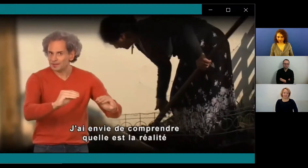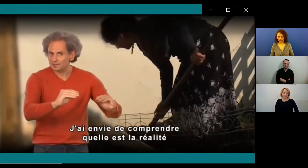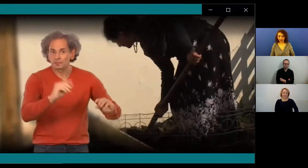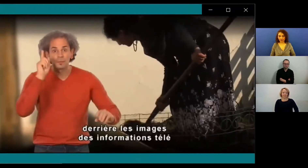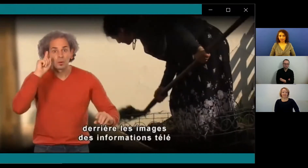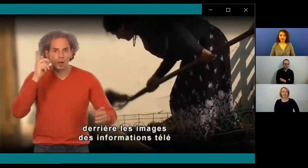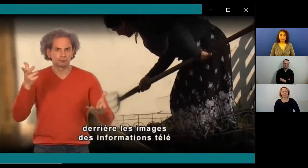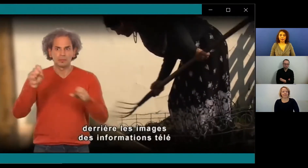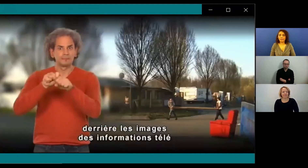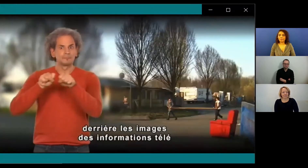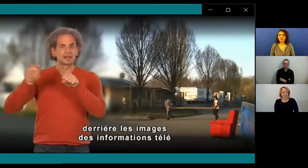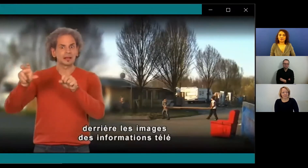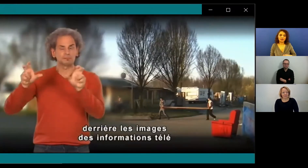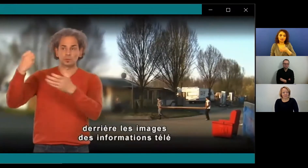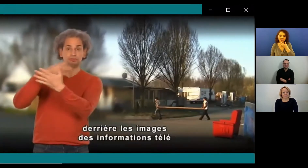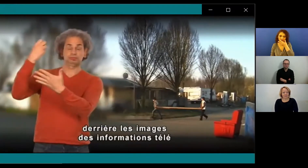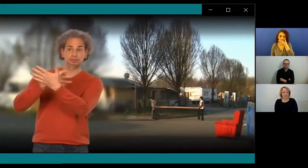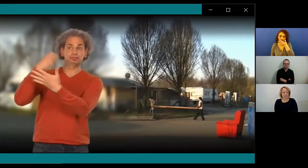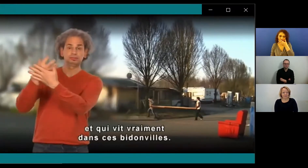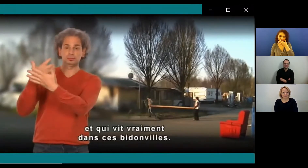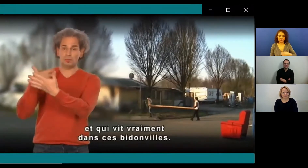just coming here for social security.